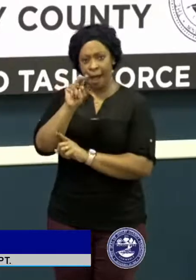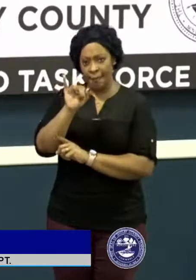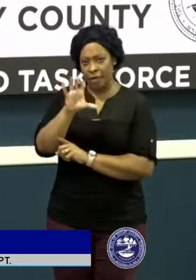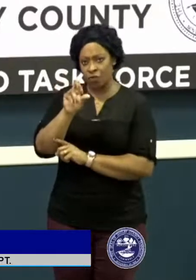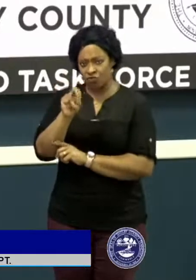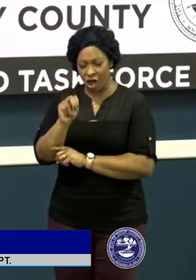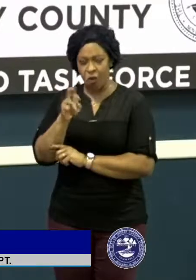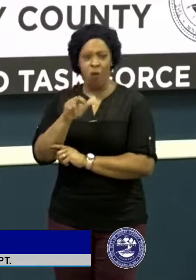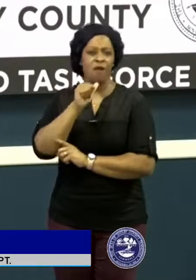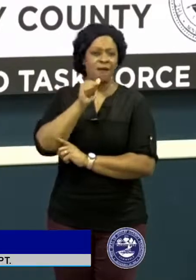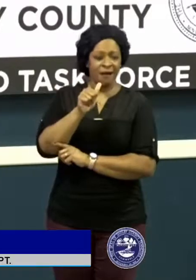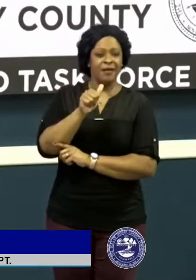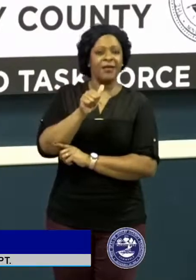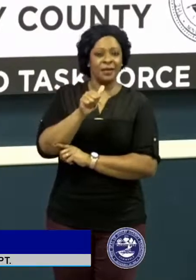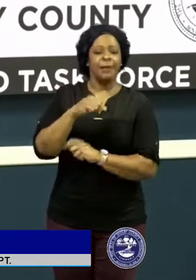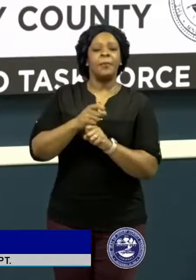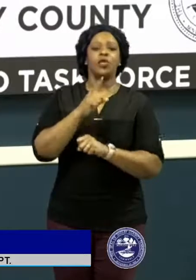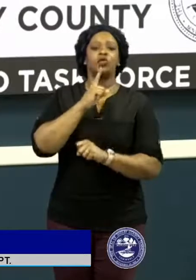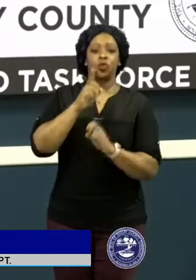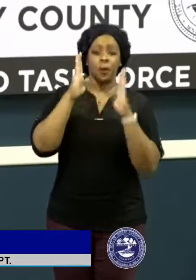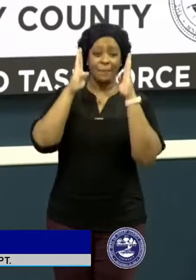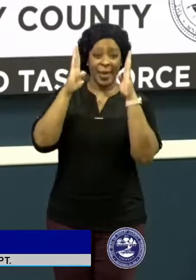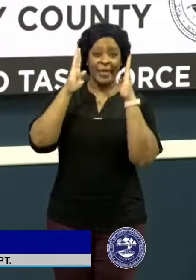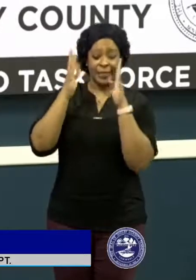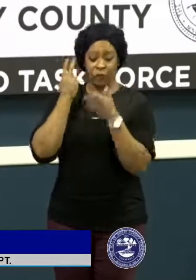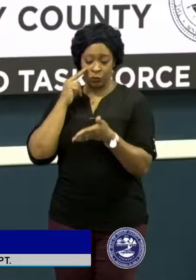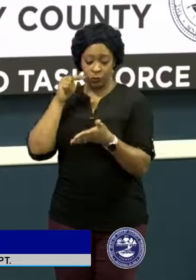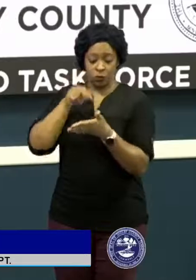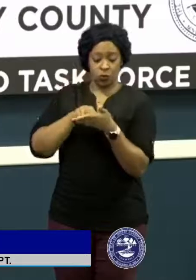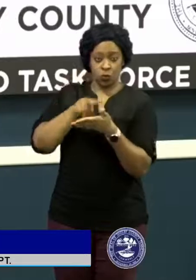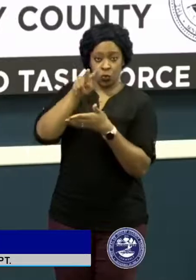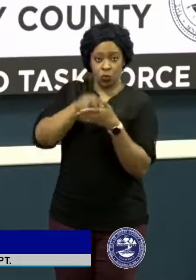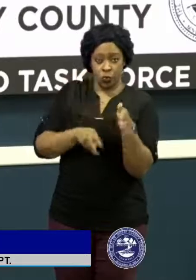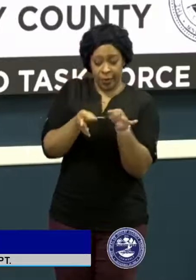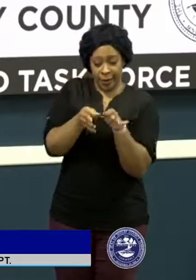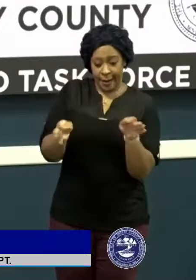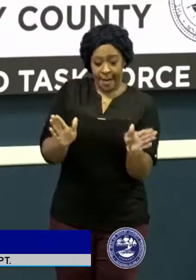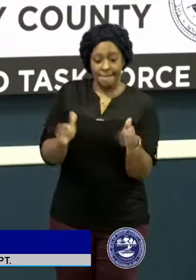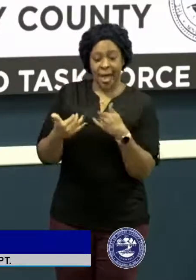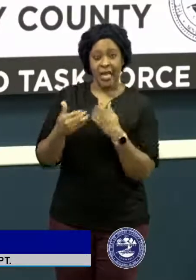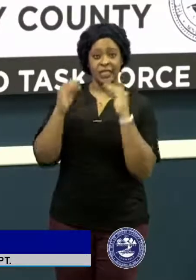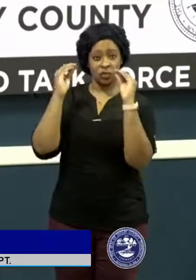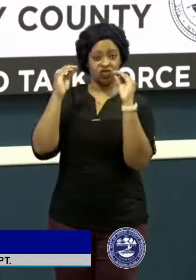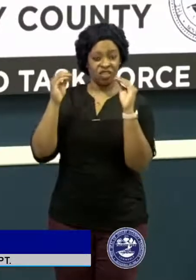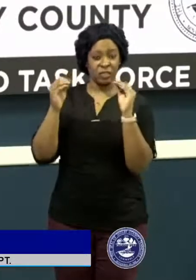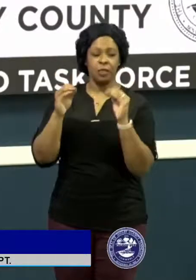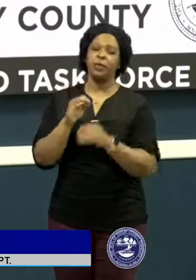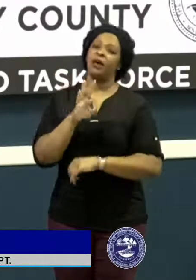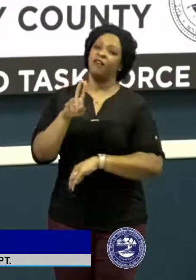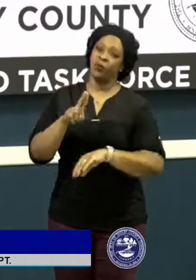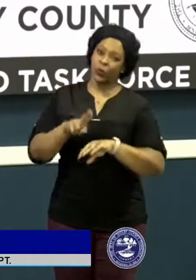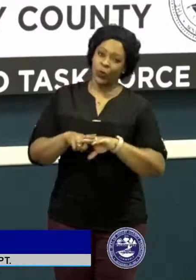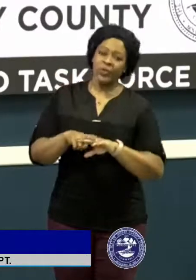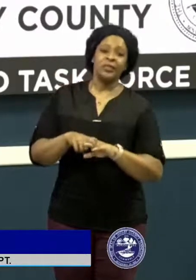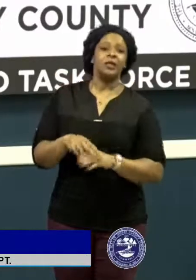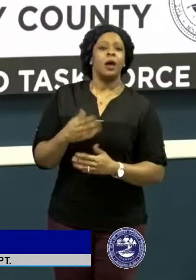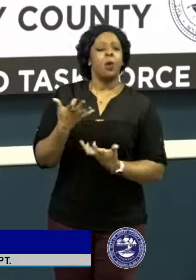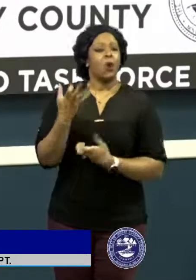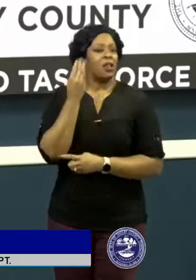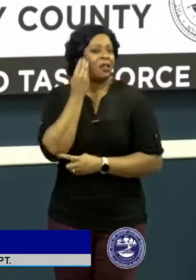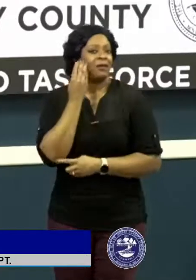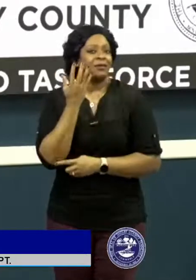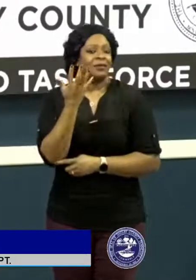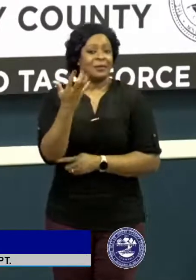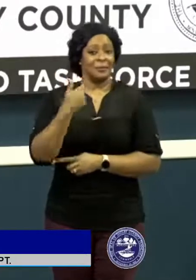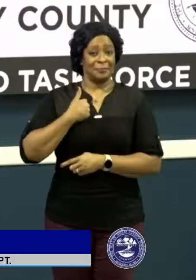variant. So just make sure that you're paying close attention to the language on the box. But of course, the other thing I would say, just being